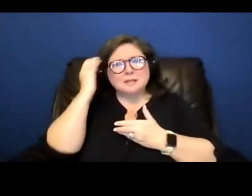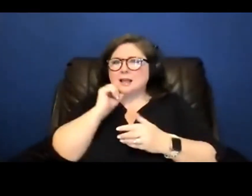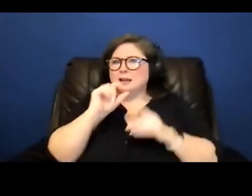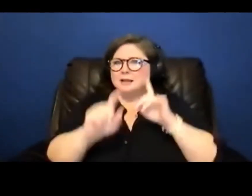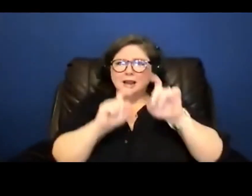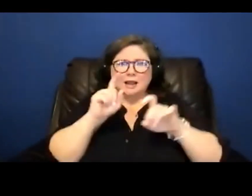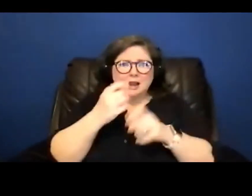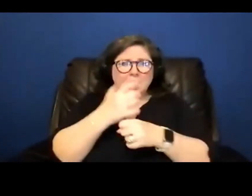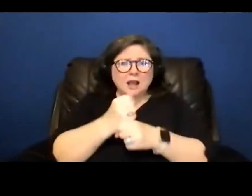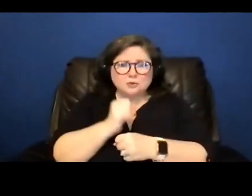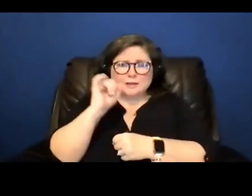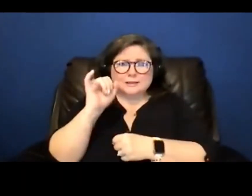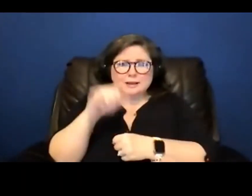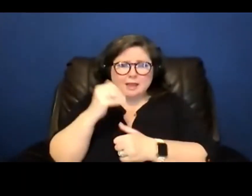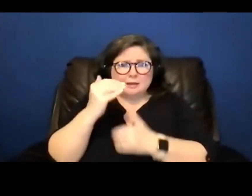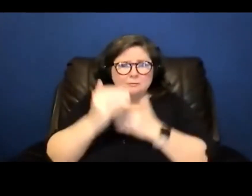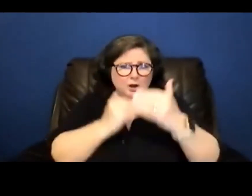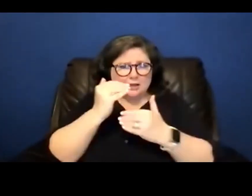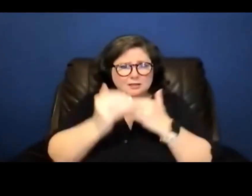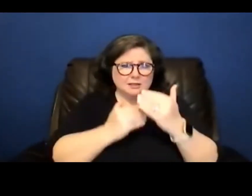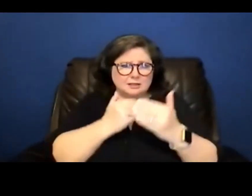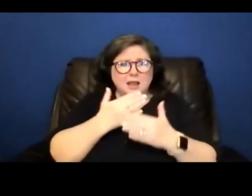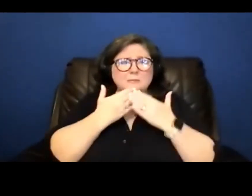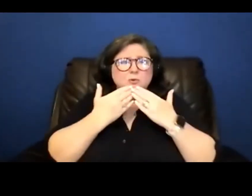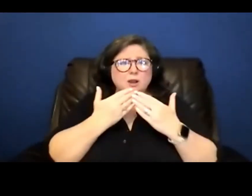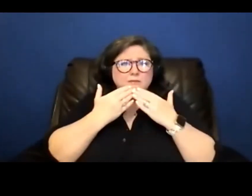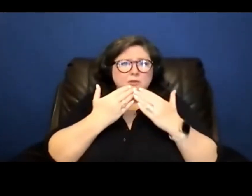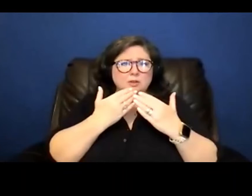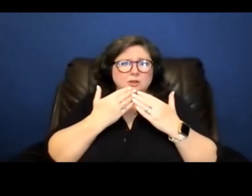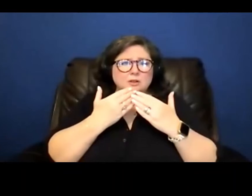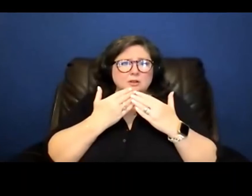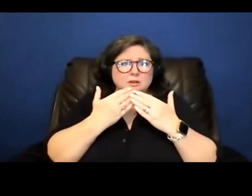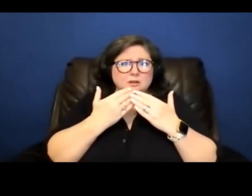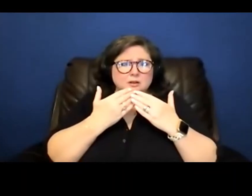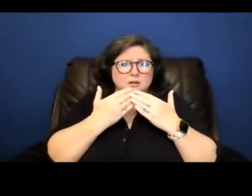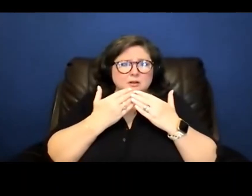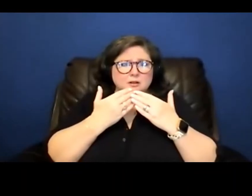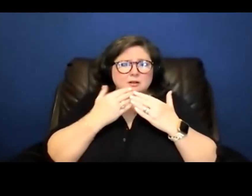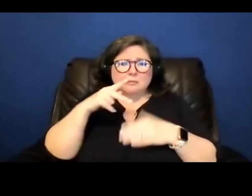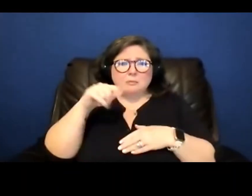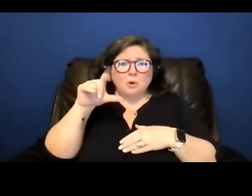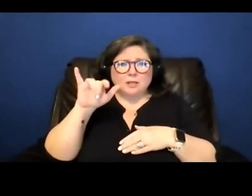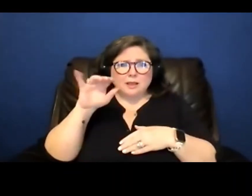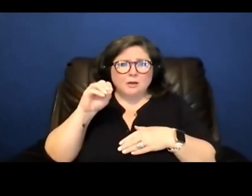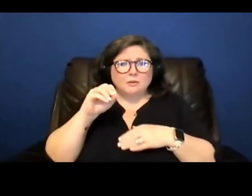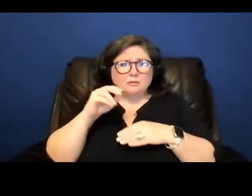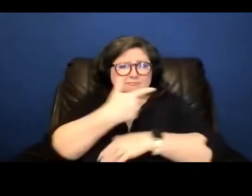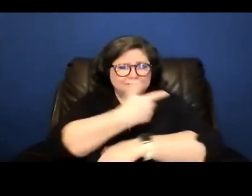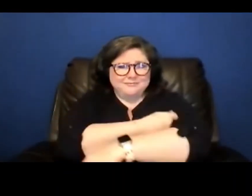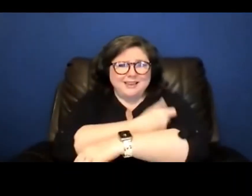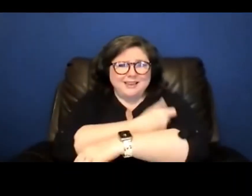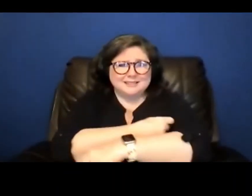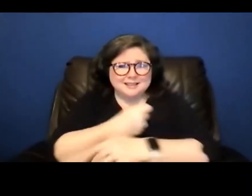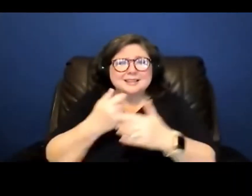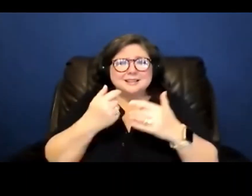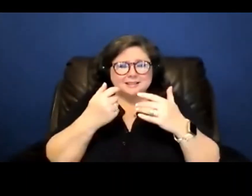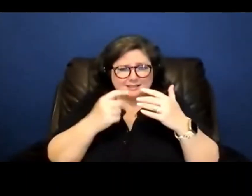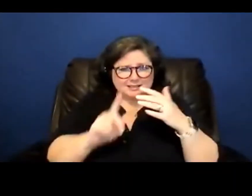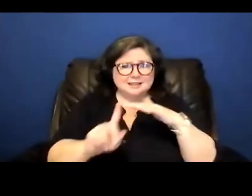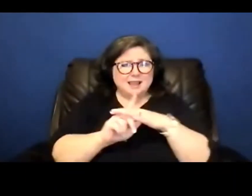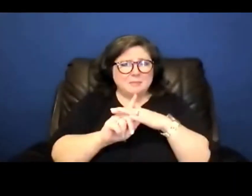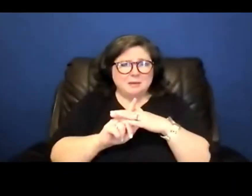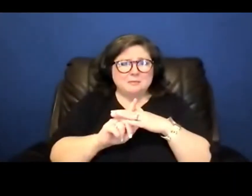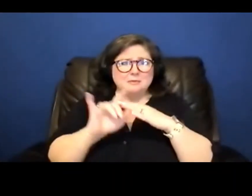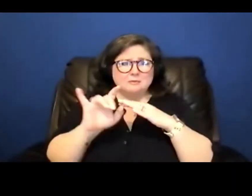I trusted that. I'm grateful. I came around when, polio vaccine came out. So I know the good that has come